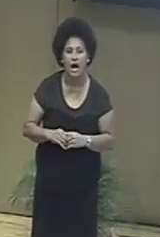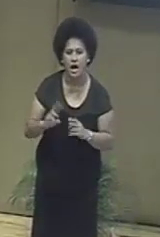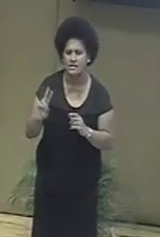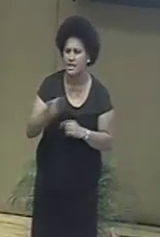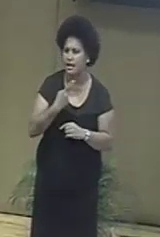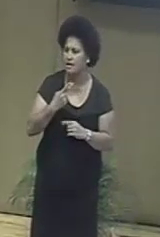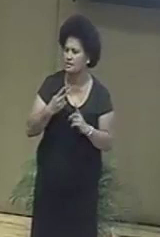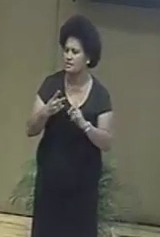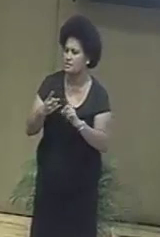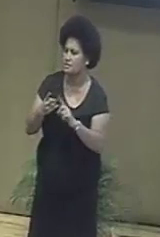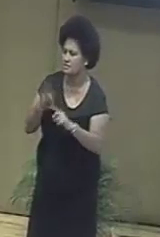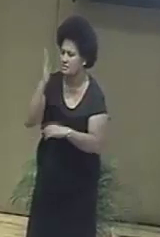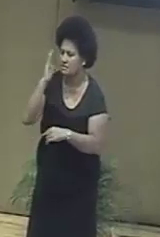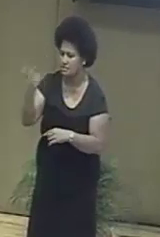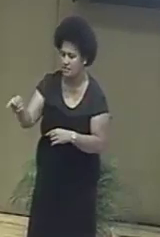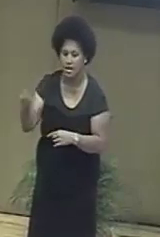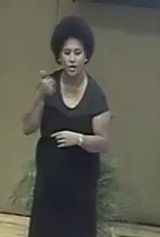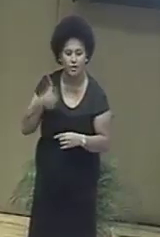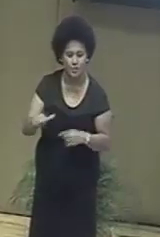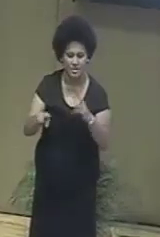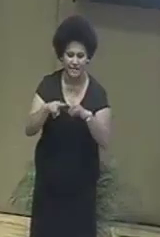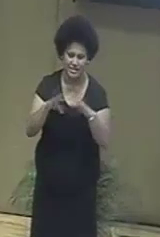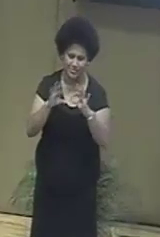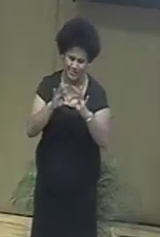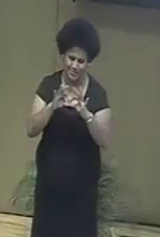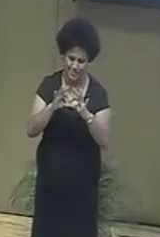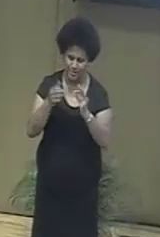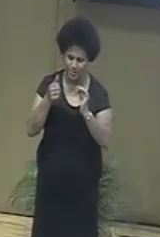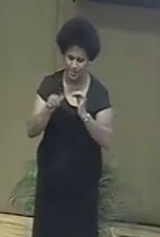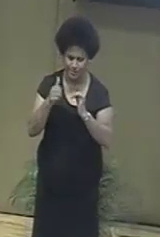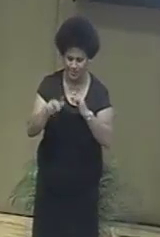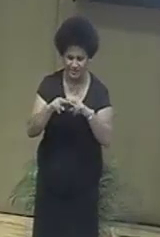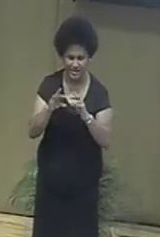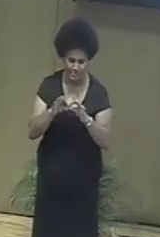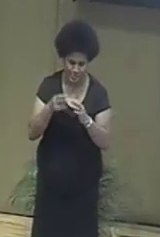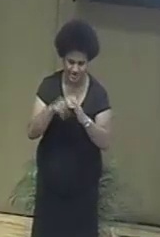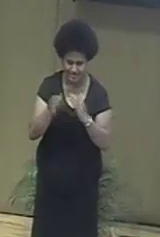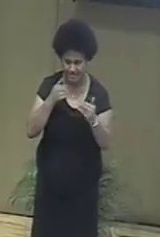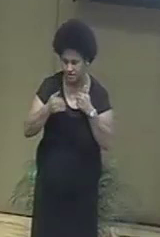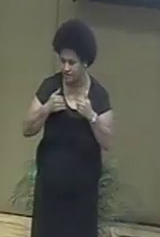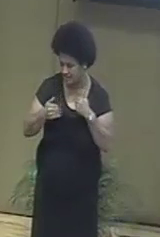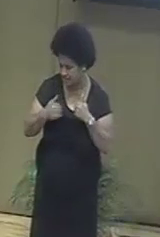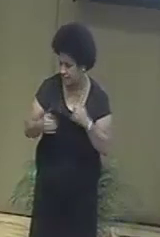Louisa, particularly with the use of Facebook, we use Facebook quite a bit at our university,